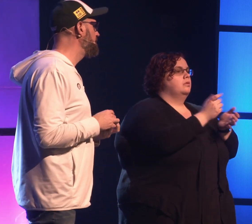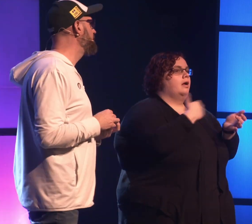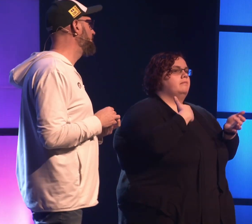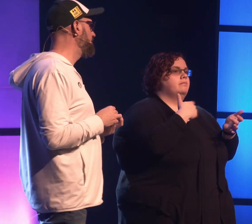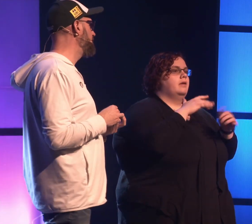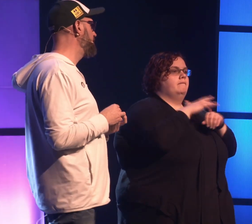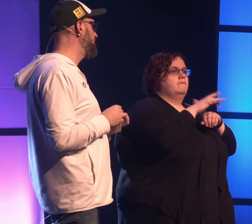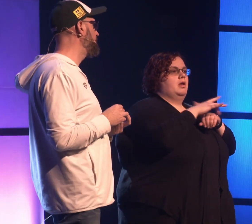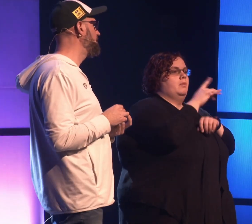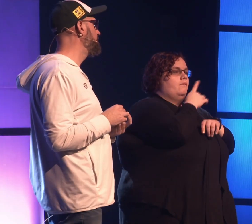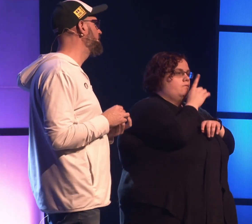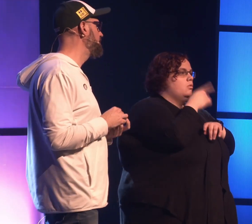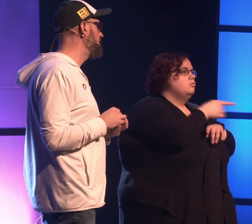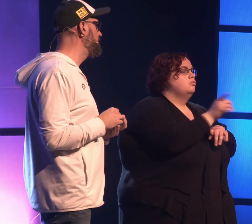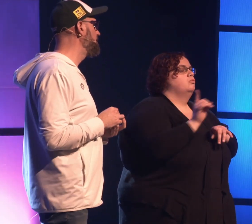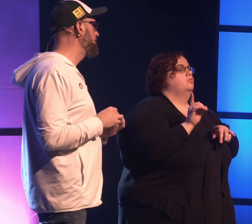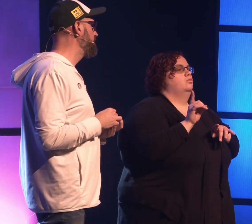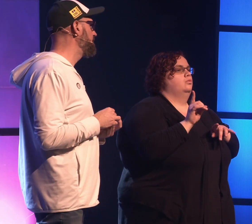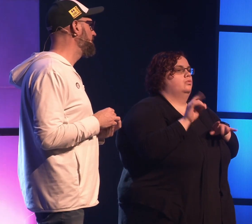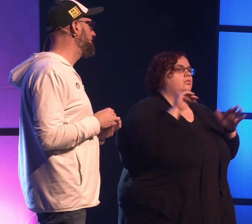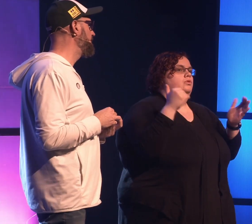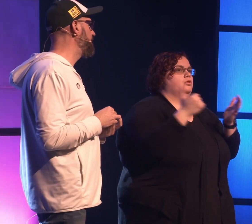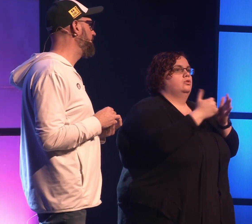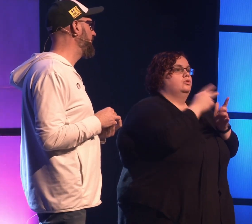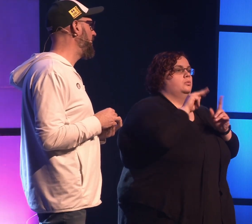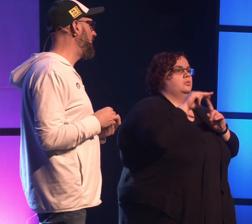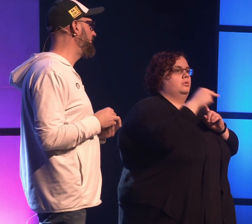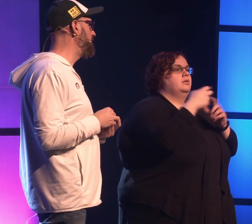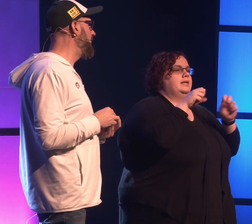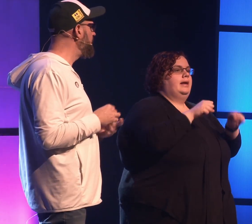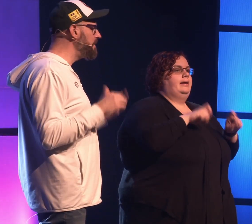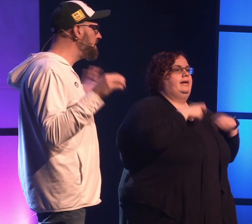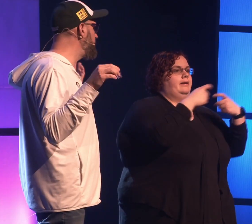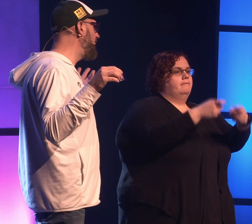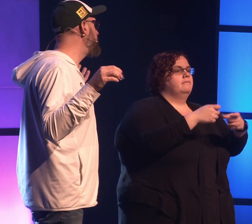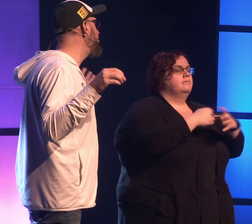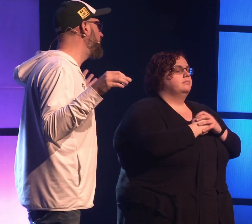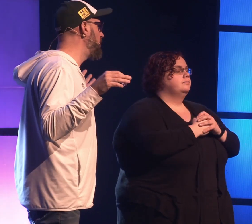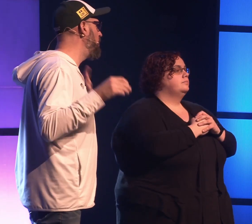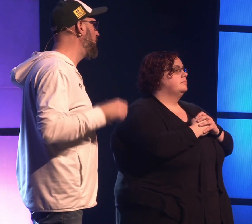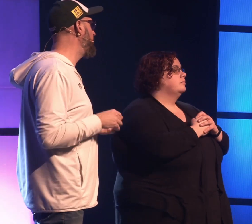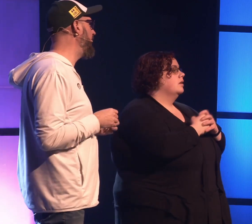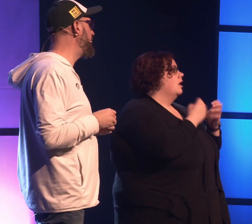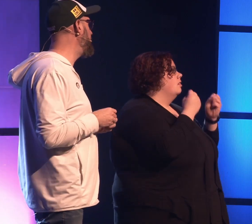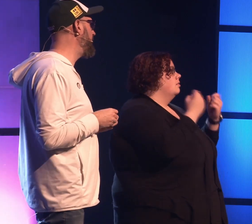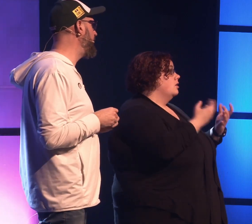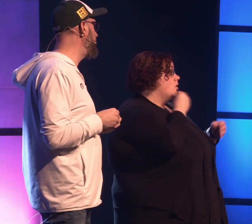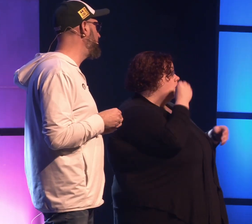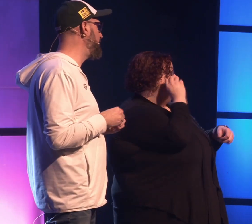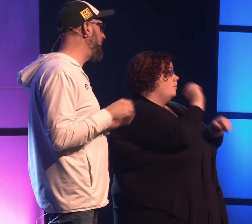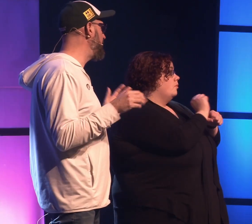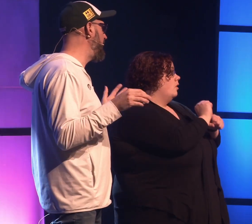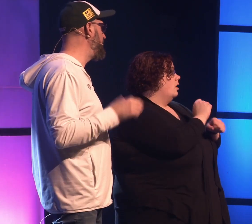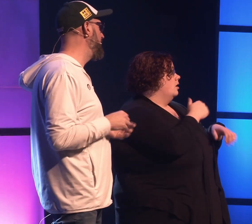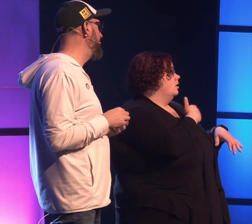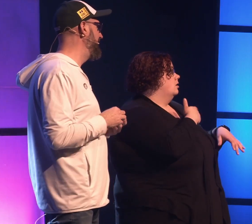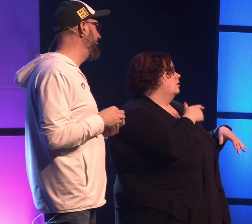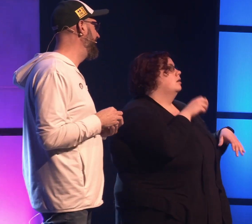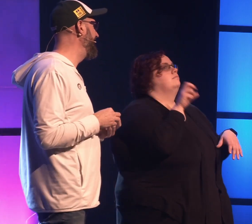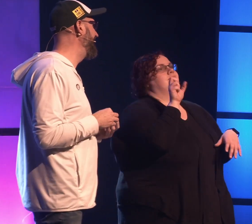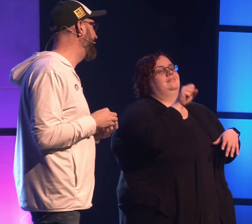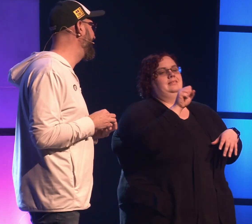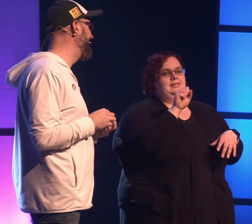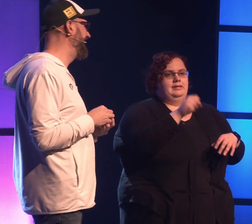is available for you that the fresh perspectives can really give. Awesome. Tons and tons of homework. Can't do anything else throughout life. Tons